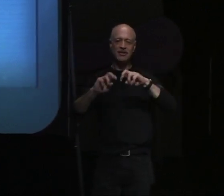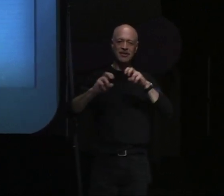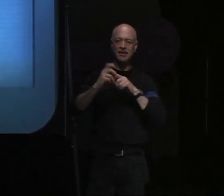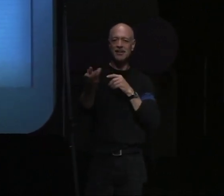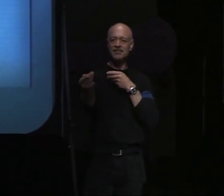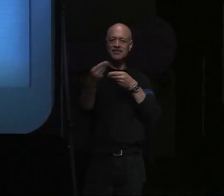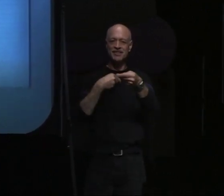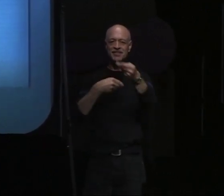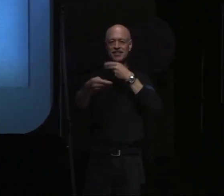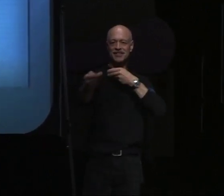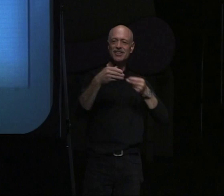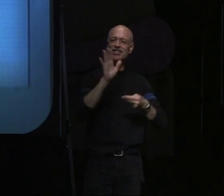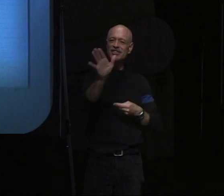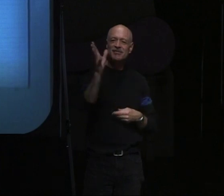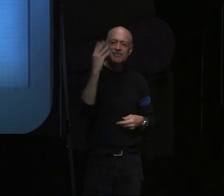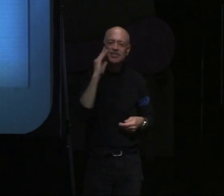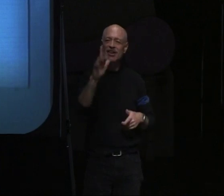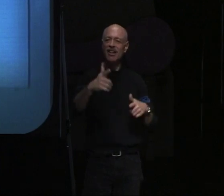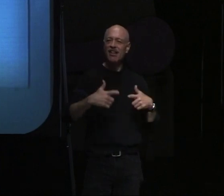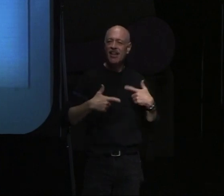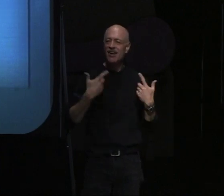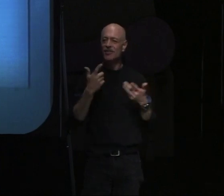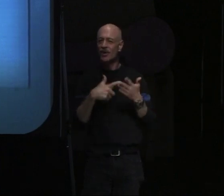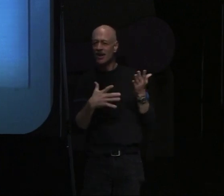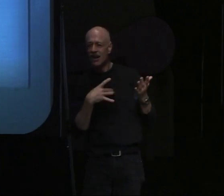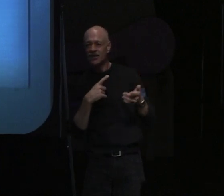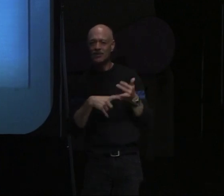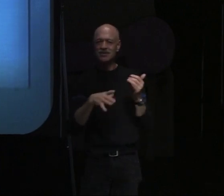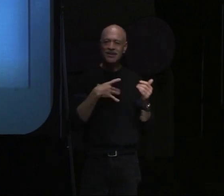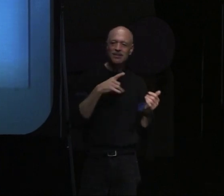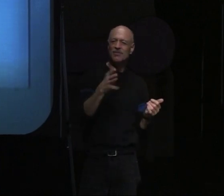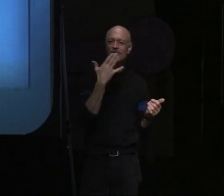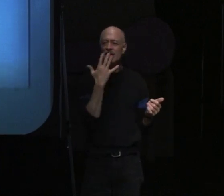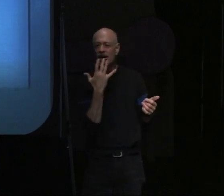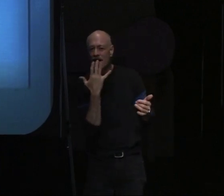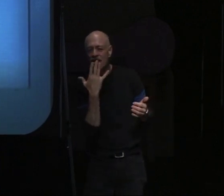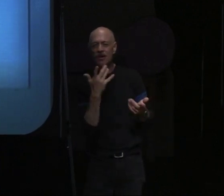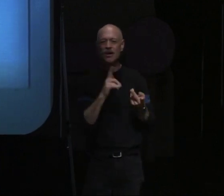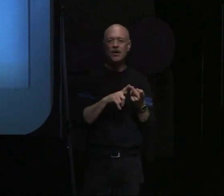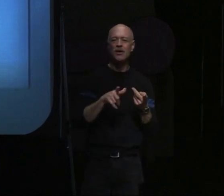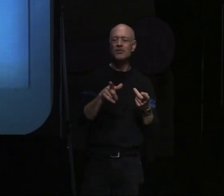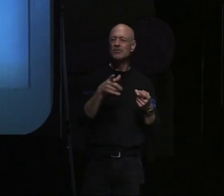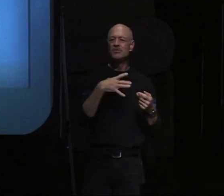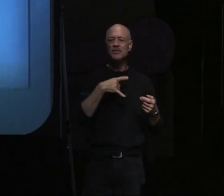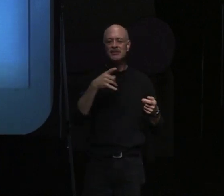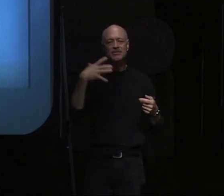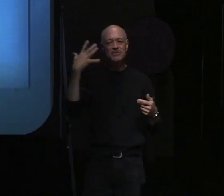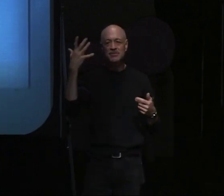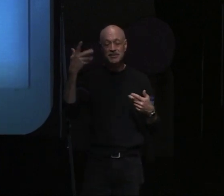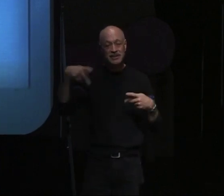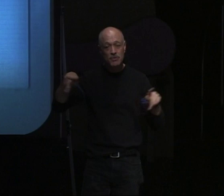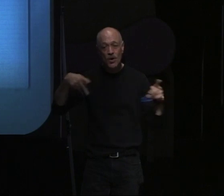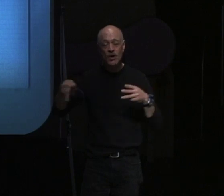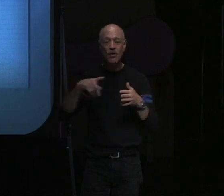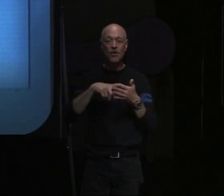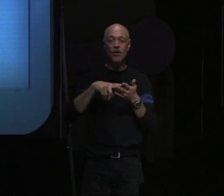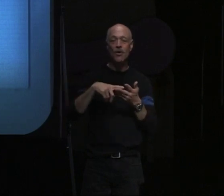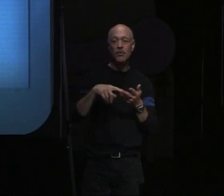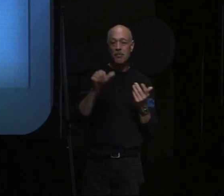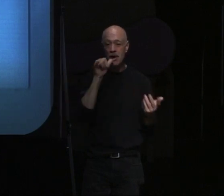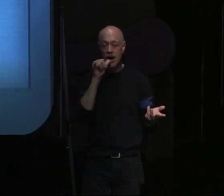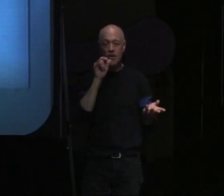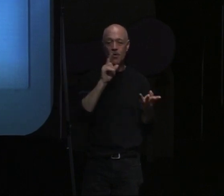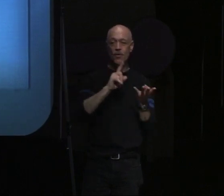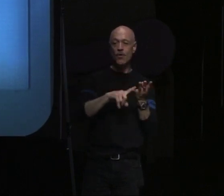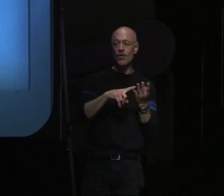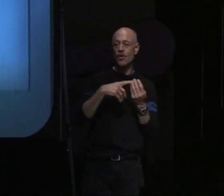at one another, and we were talking about our experience, our life experience,